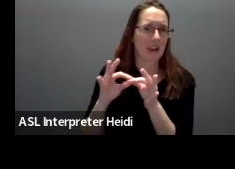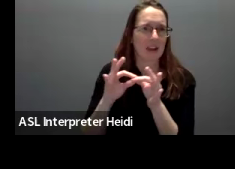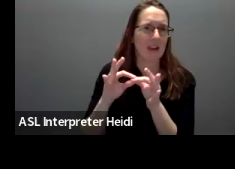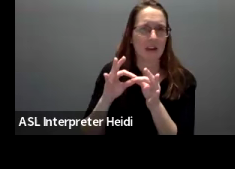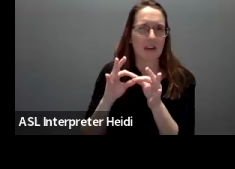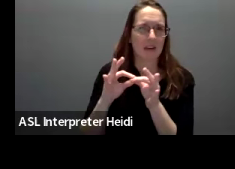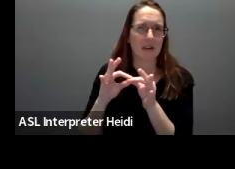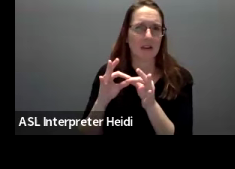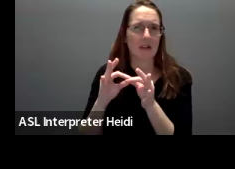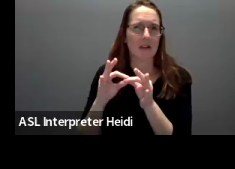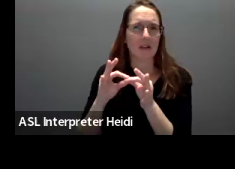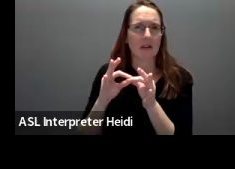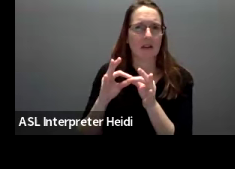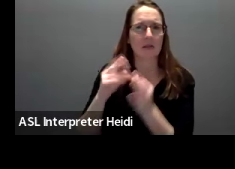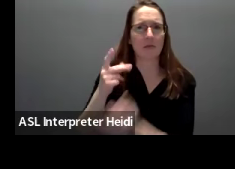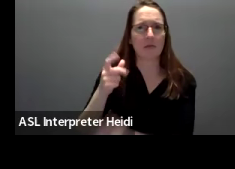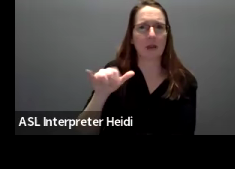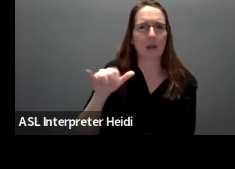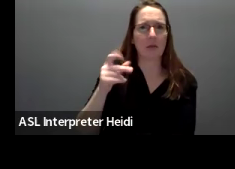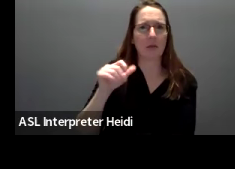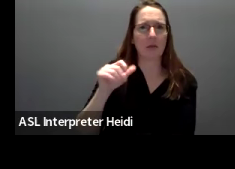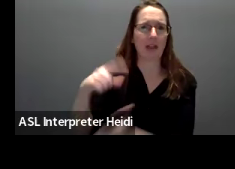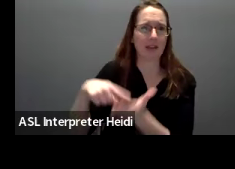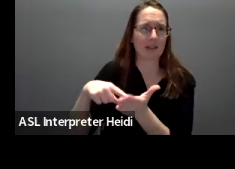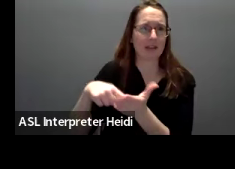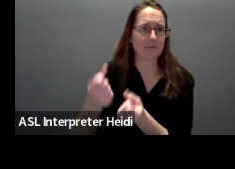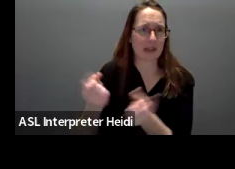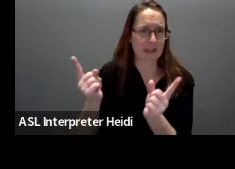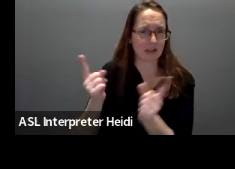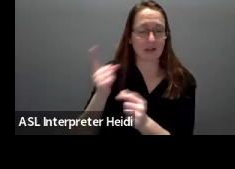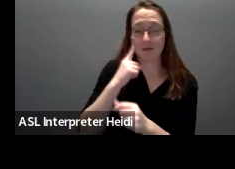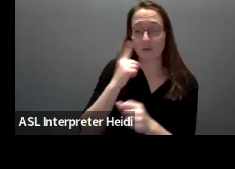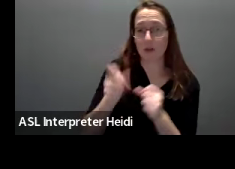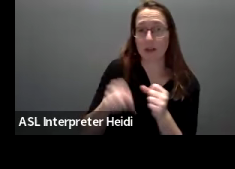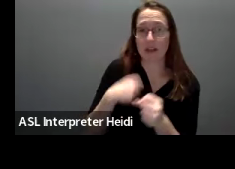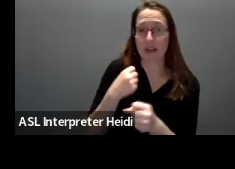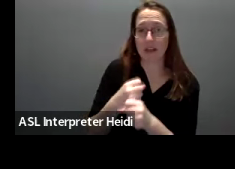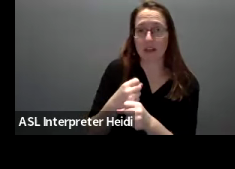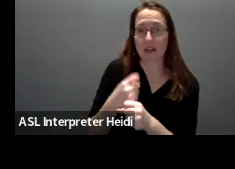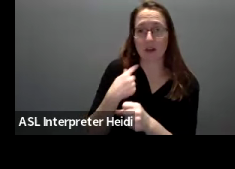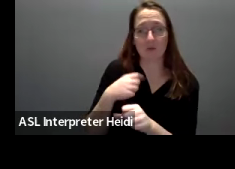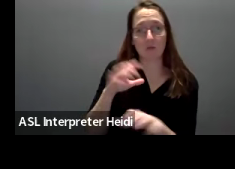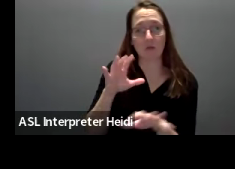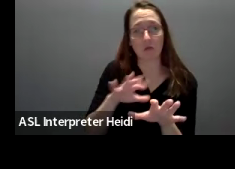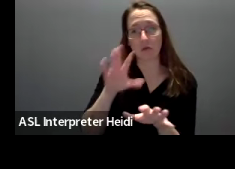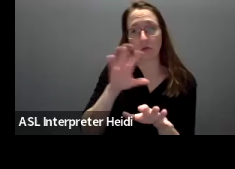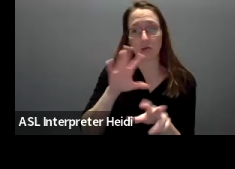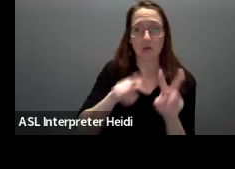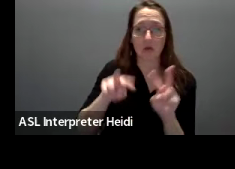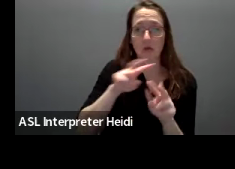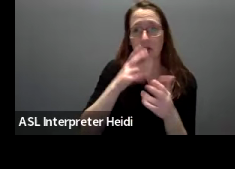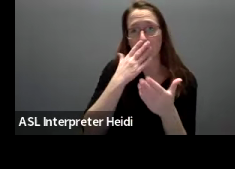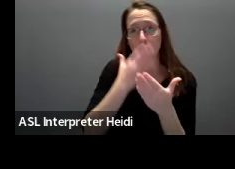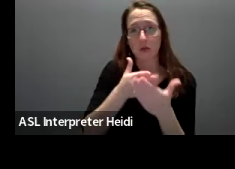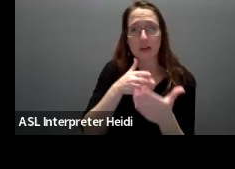PayPal expenses. For the year, we're looking pretty good against our budget.